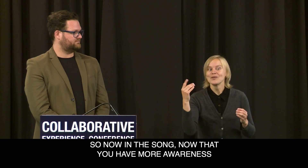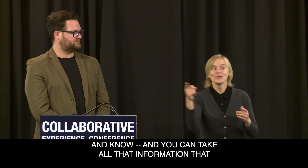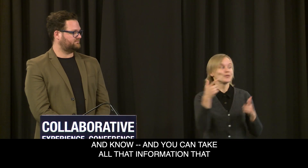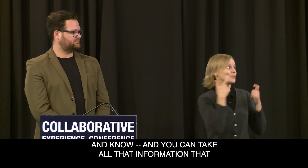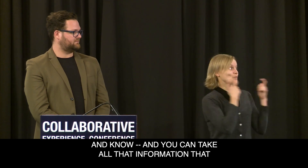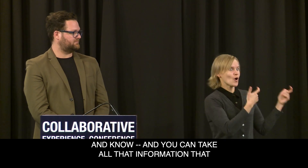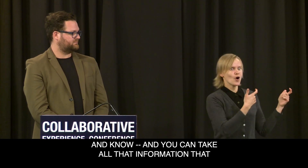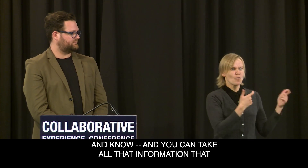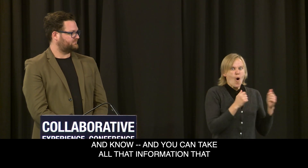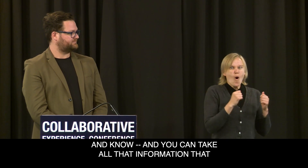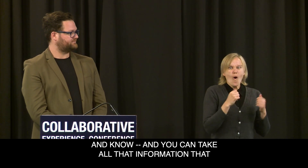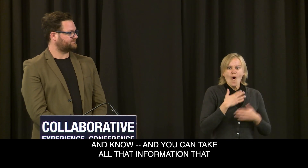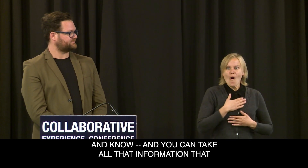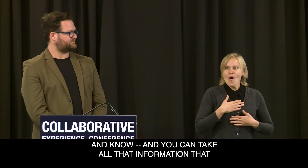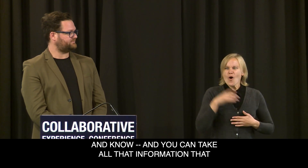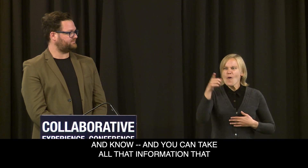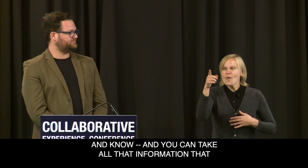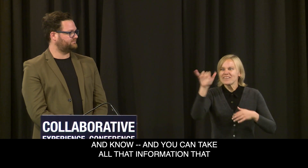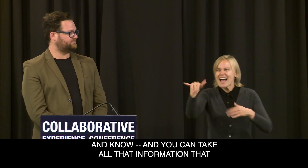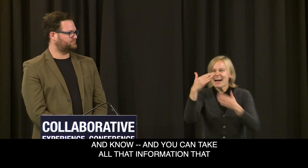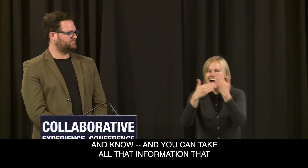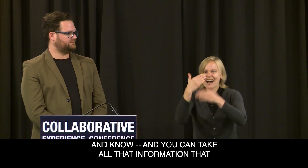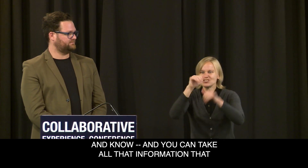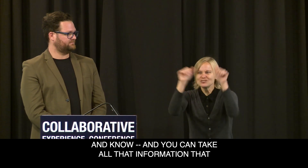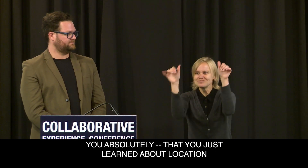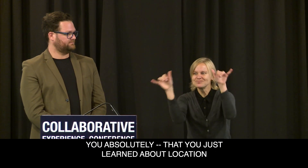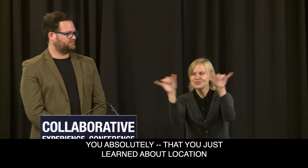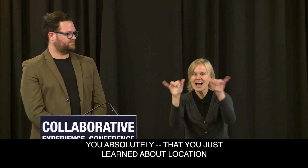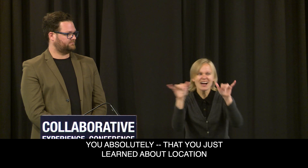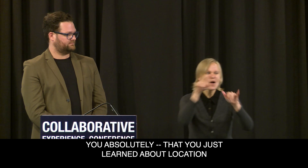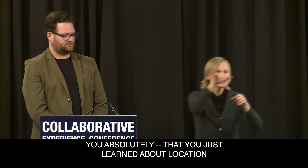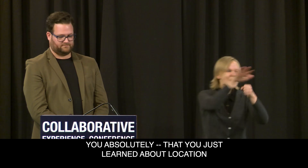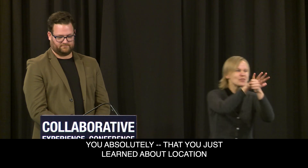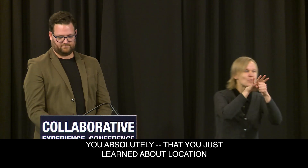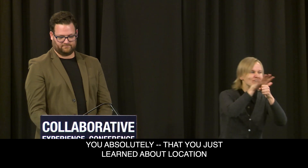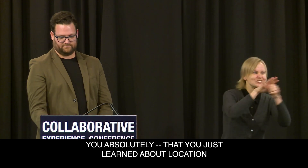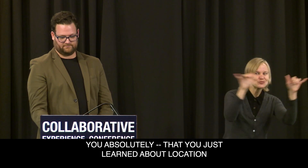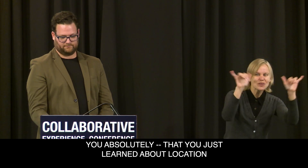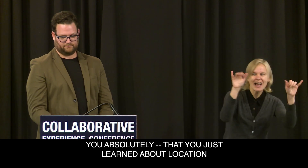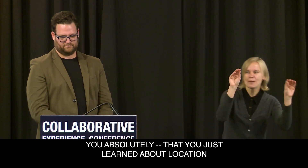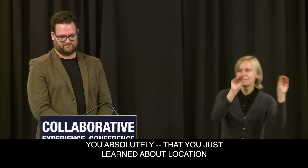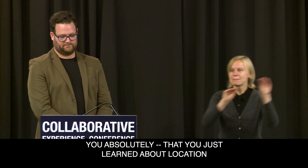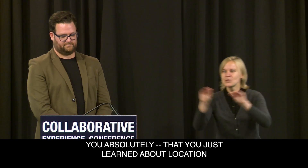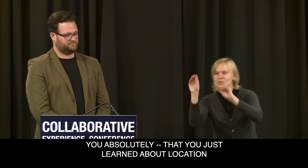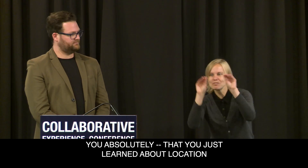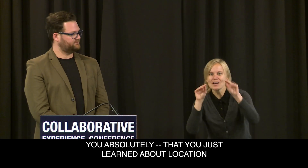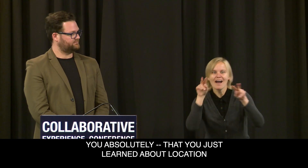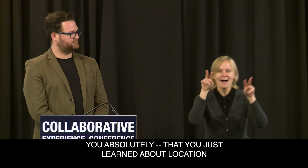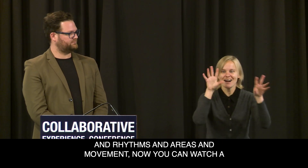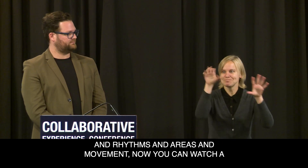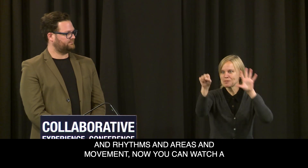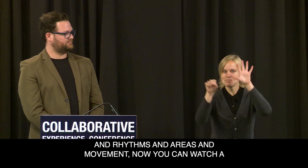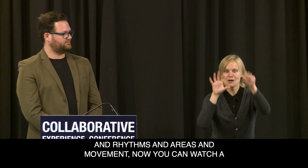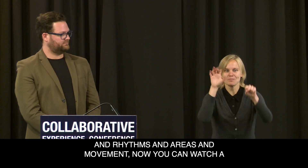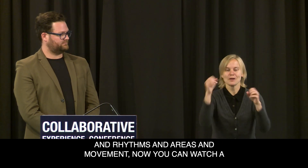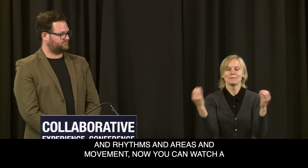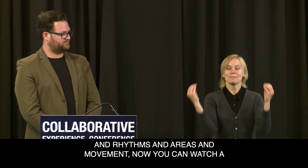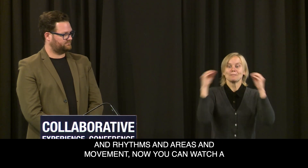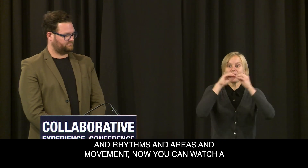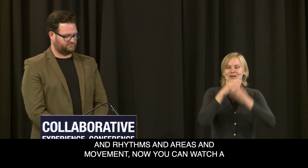and know and you can take all this information that you just learned about location and rhythms and areas